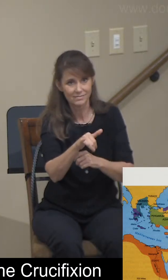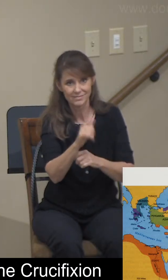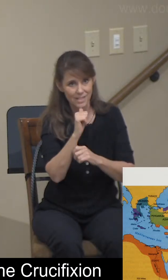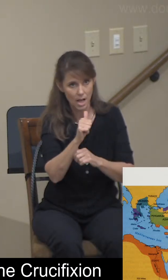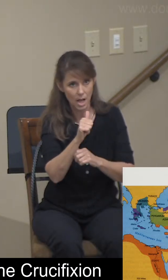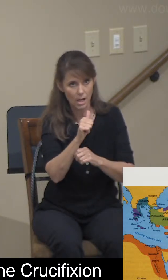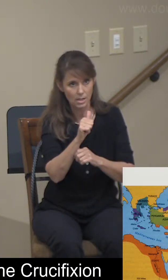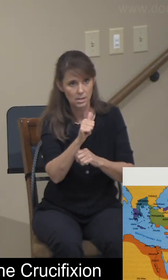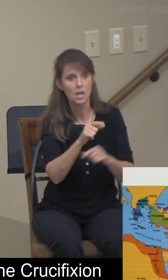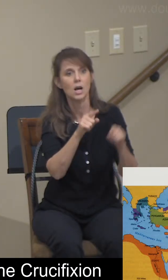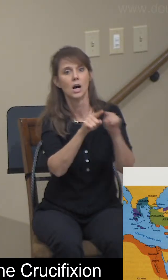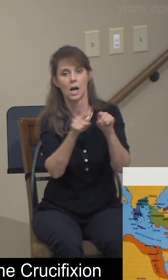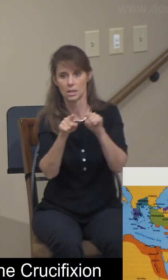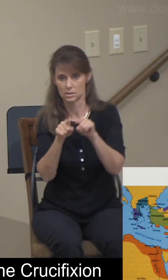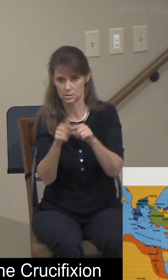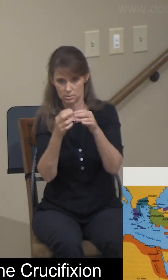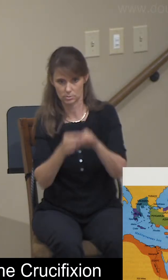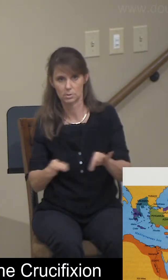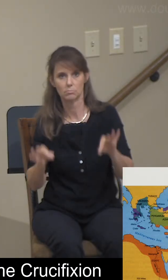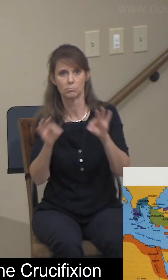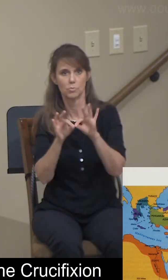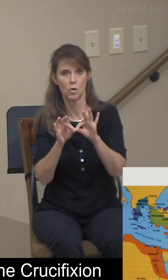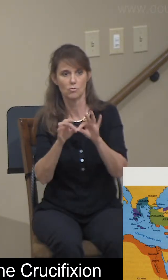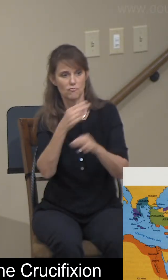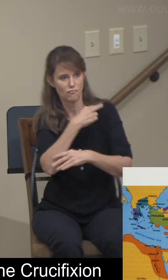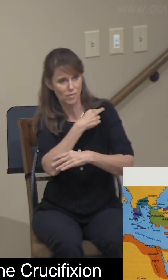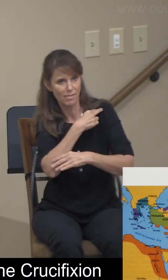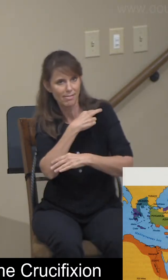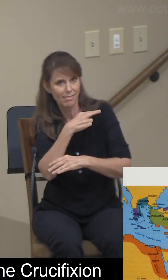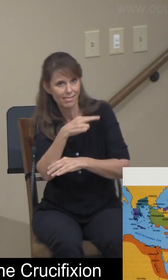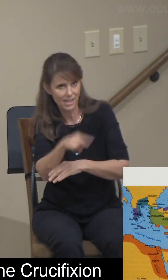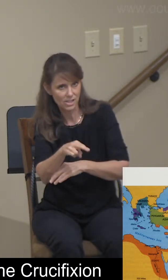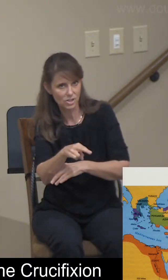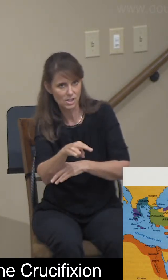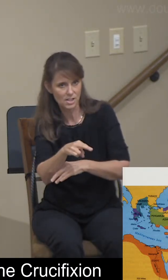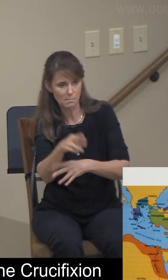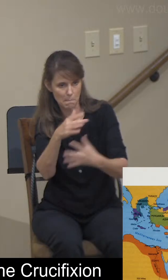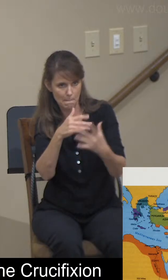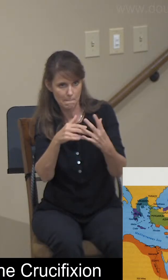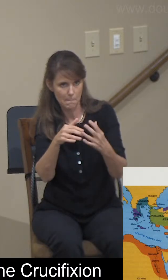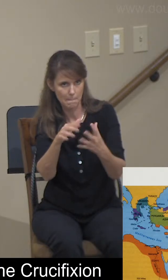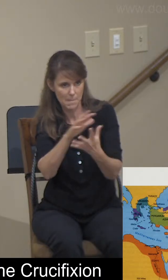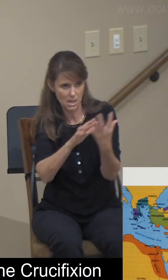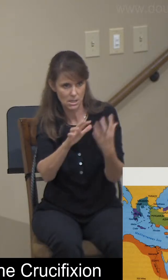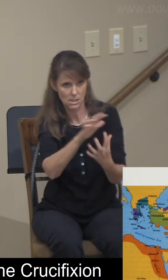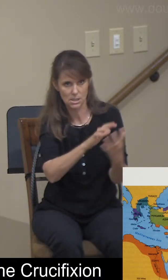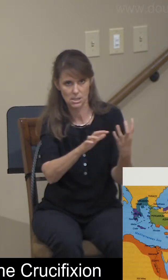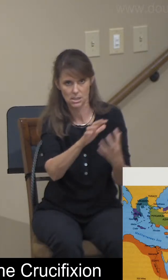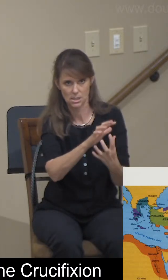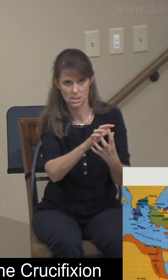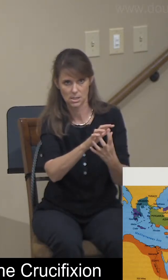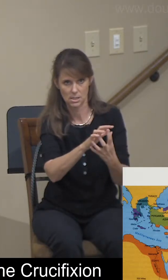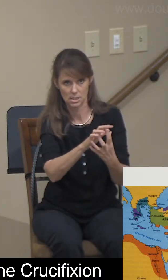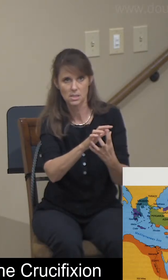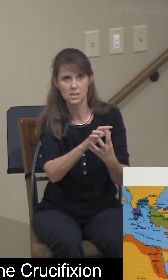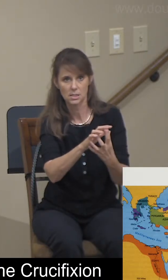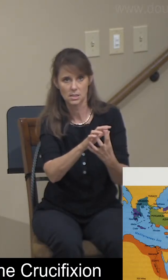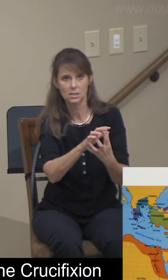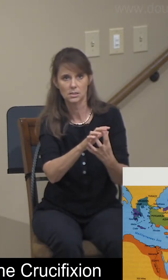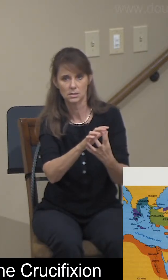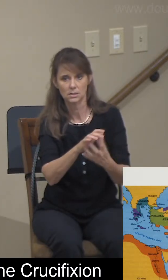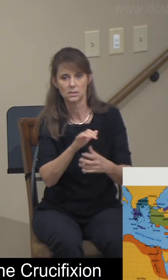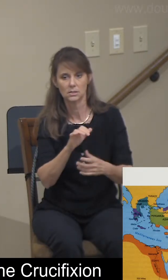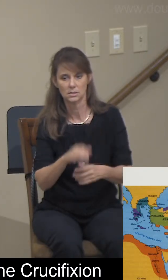of one humanity was religious syncretism, or mixing together, which is just what the word syncretism really means.